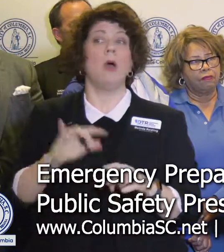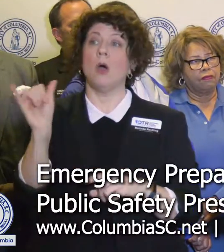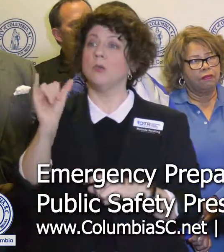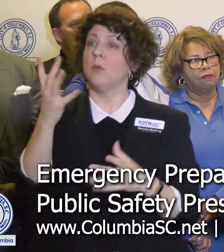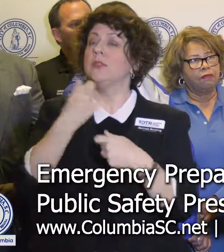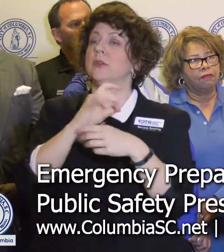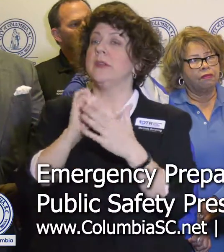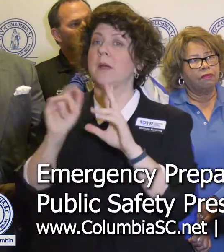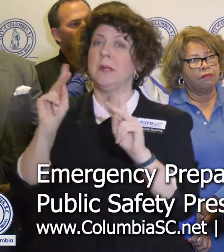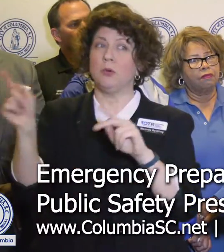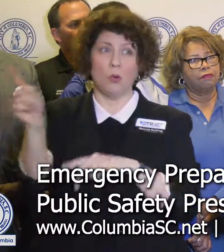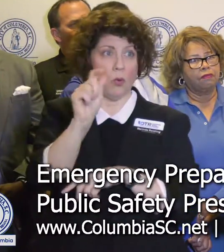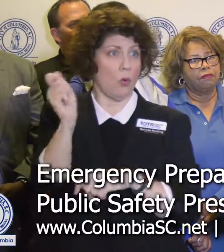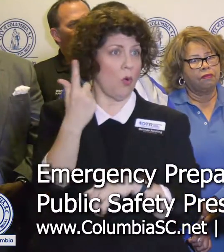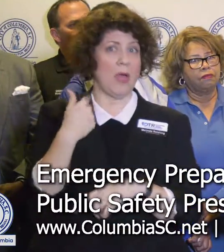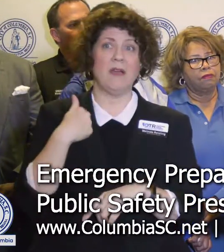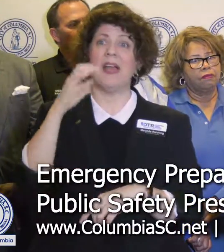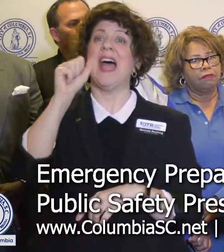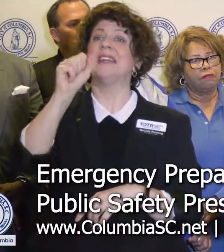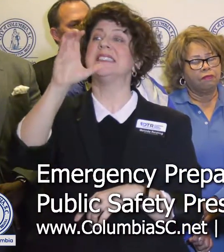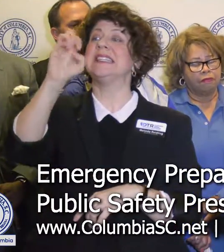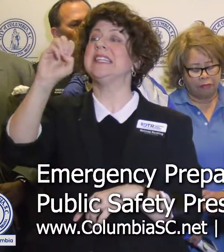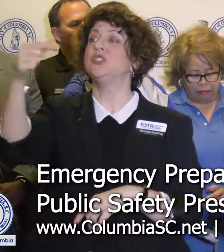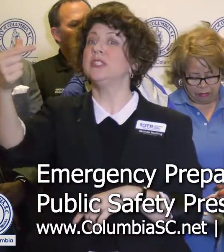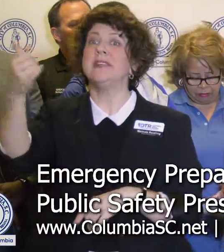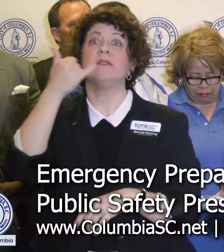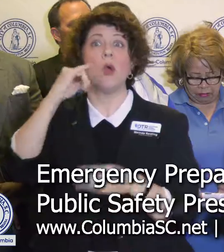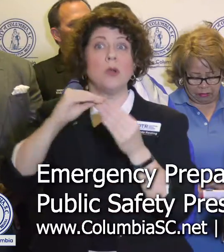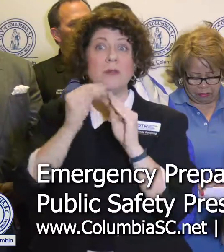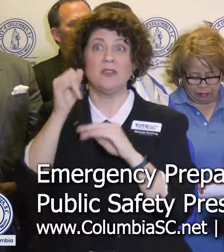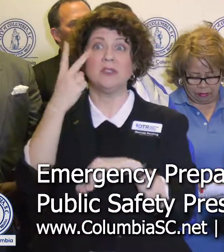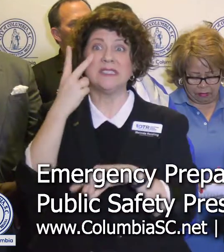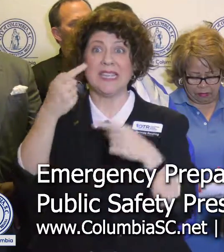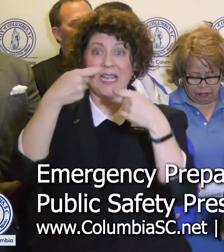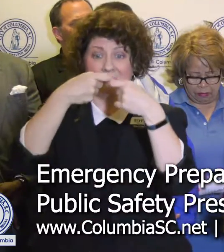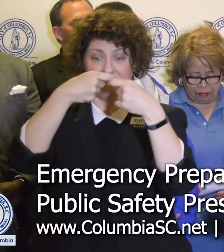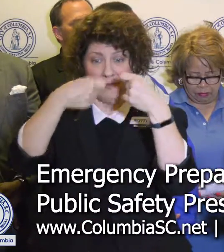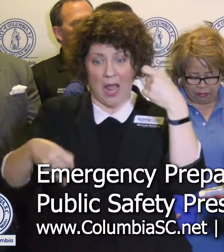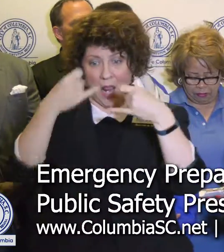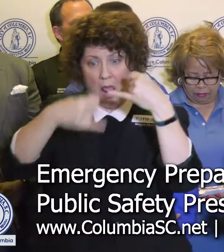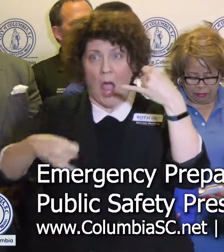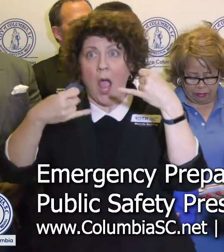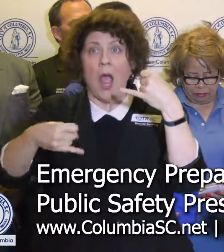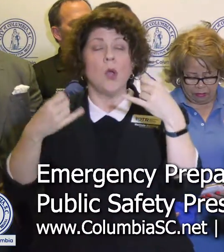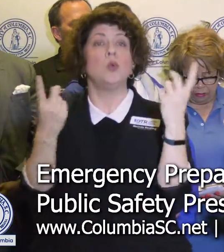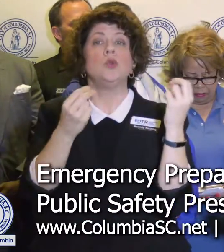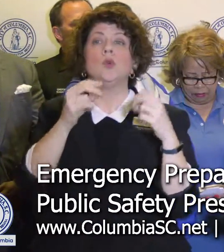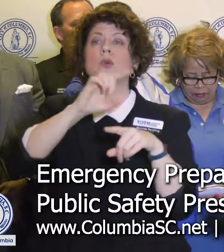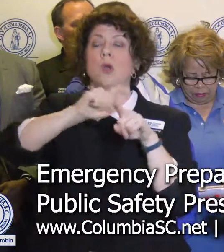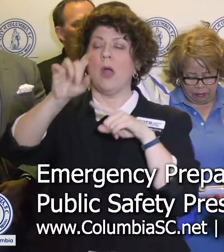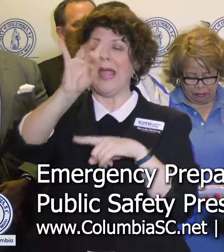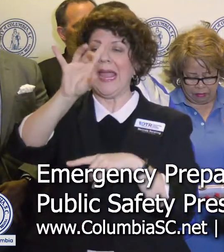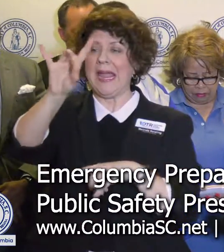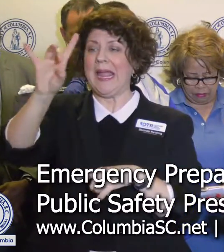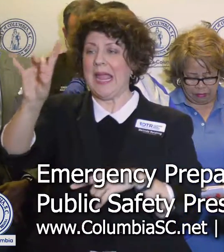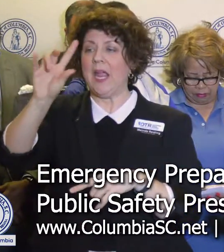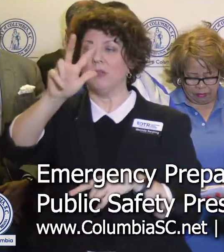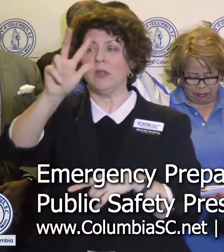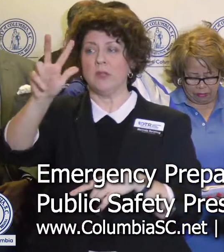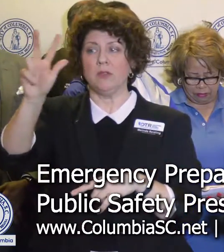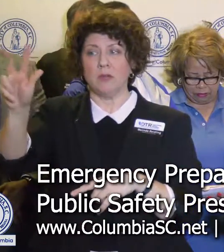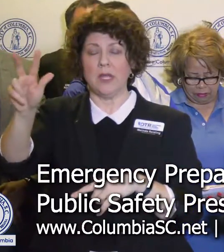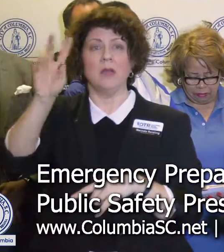had the SCENG phone number. If you see some down power lines, to contact them at